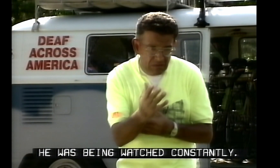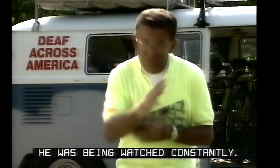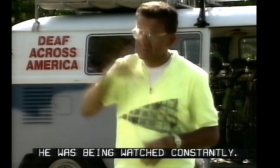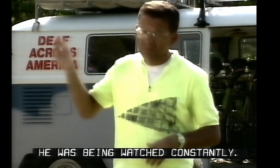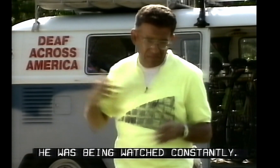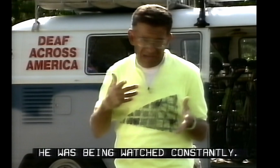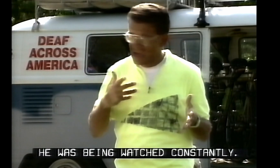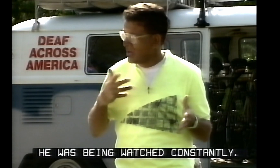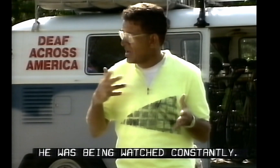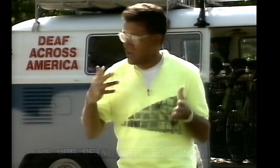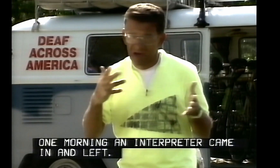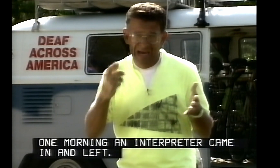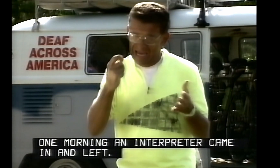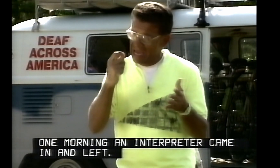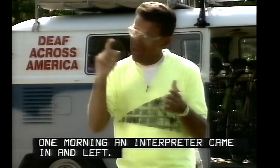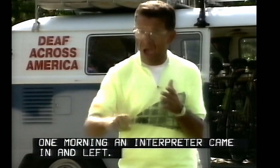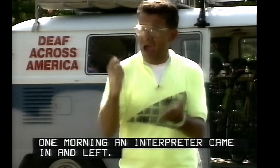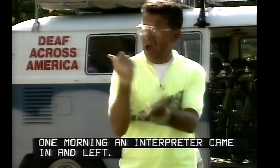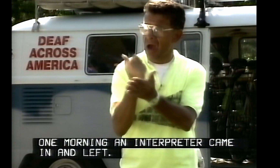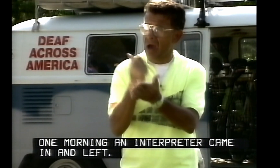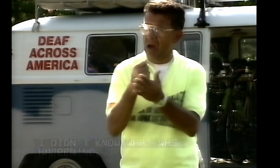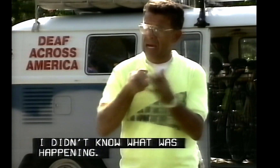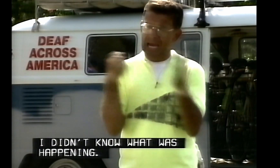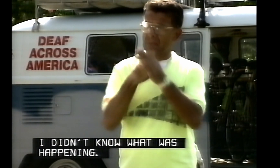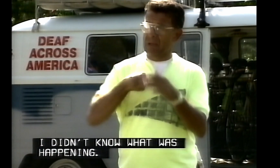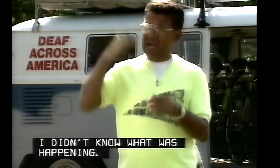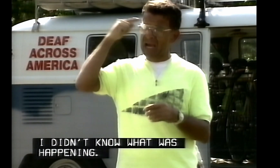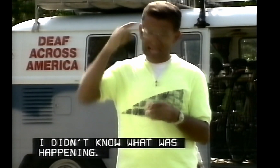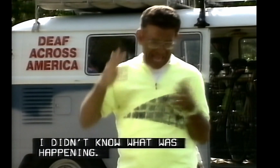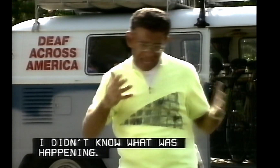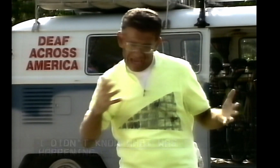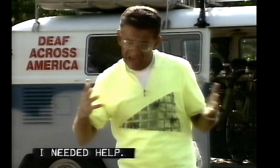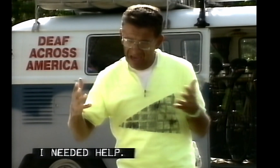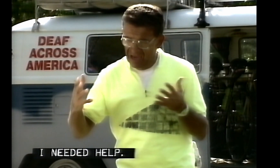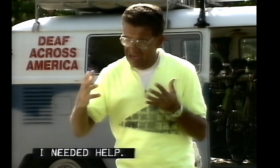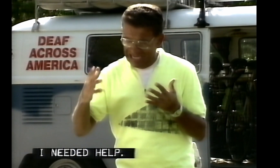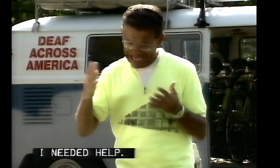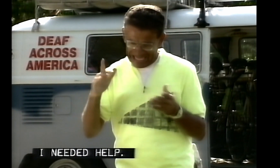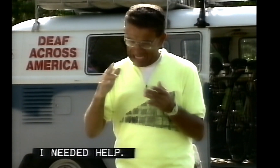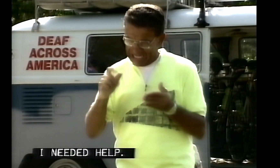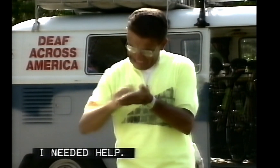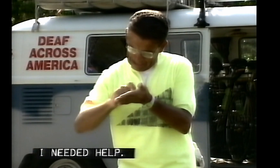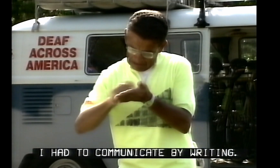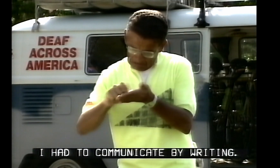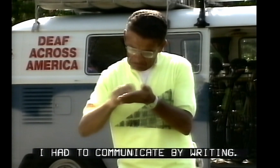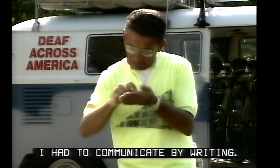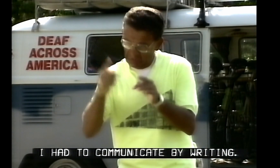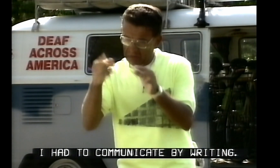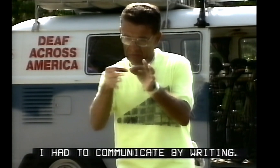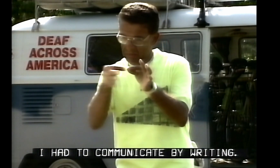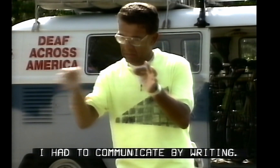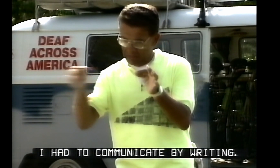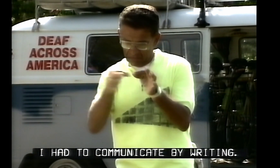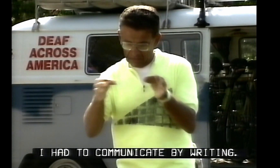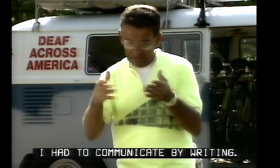Manny Valencia, his sons, 11-year-old Jamie and 10-year-old Jeremias, are biking across America to